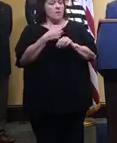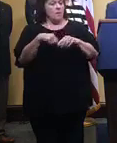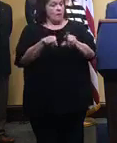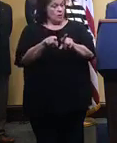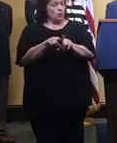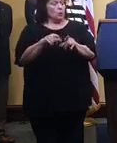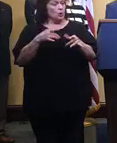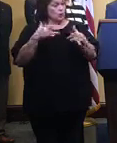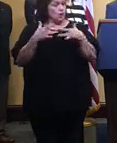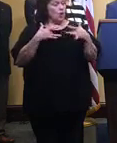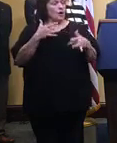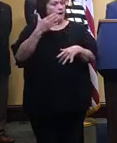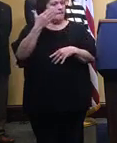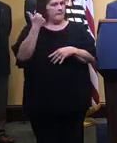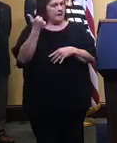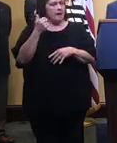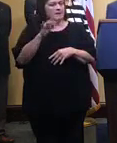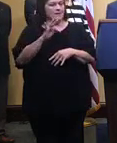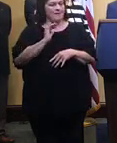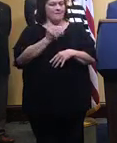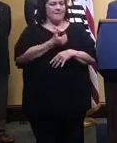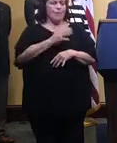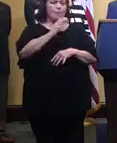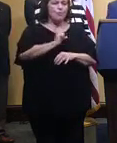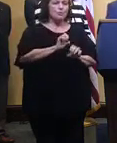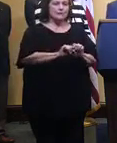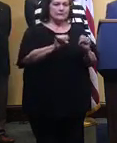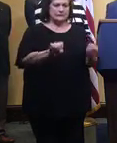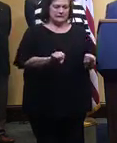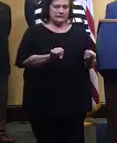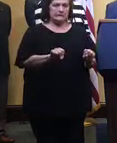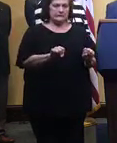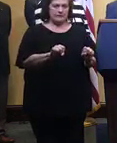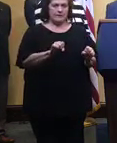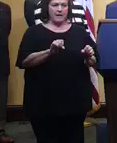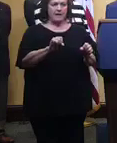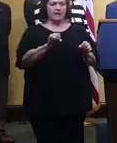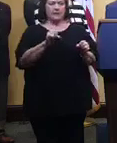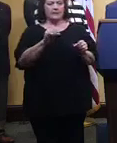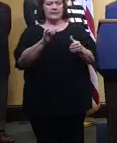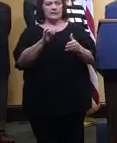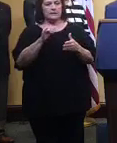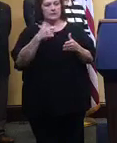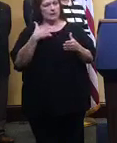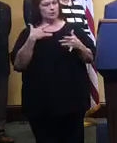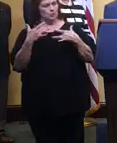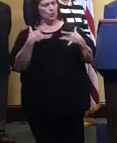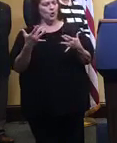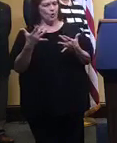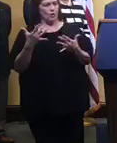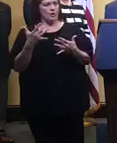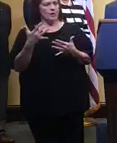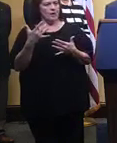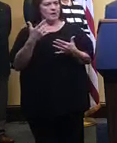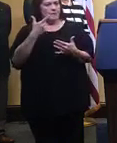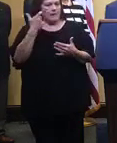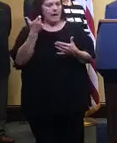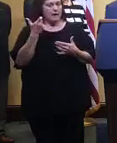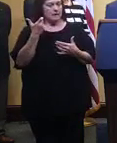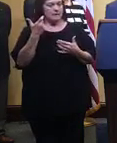we have a very vulnerable infrastructure. And that's why we have pivoted our attention to the unforeseen, the